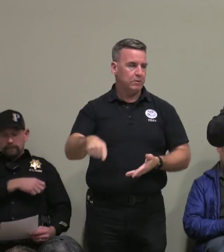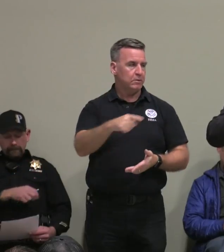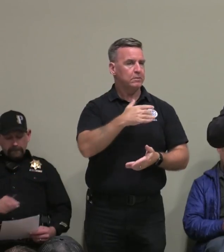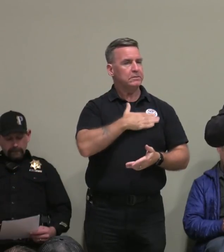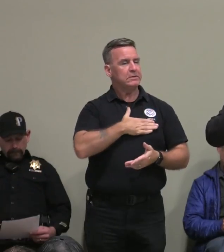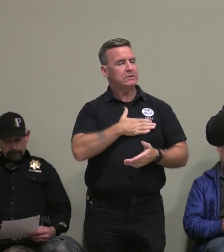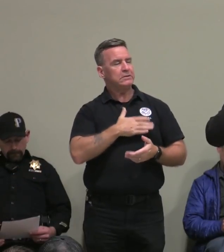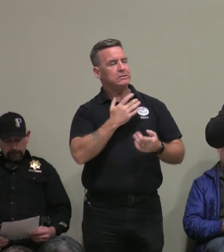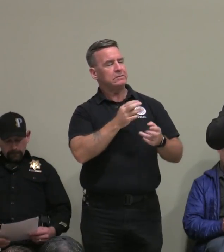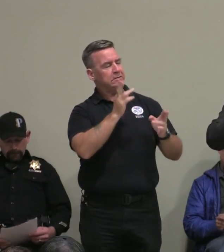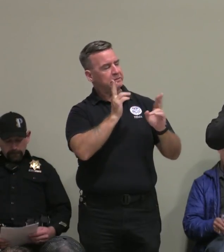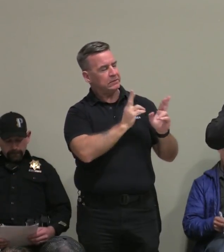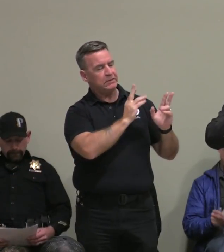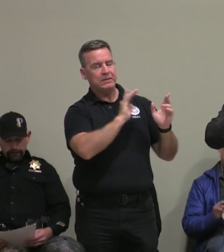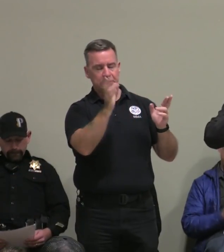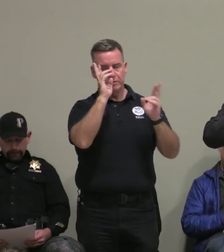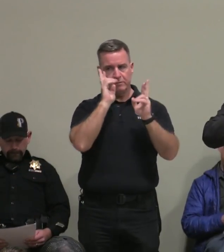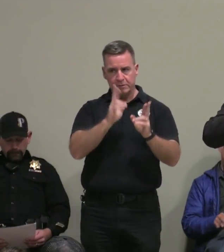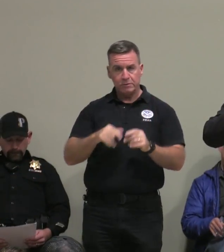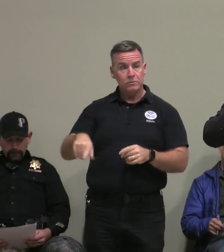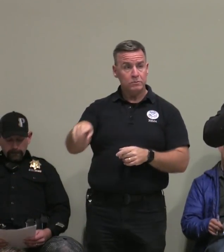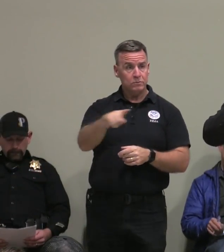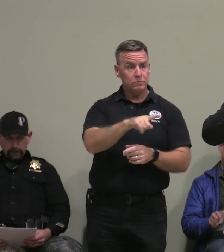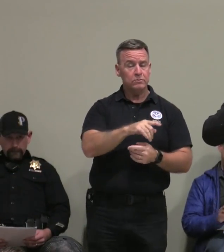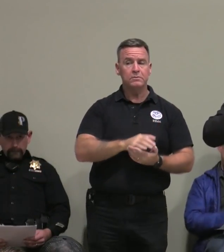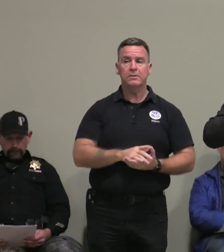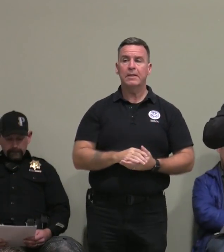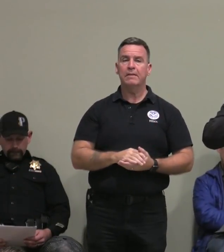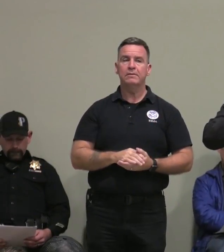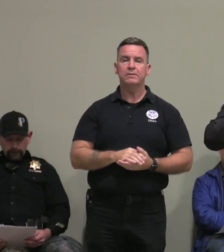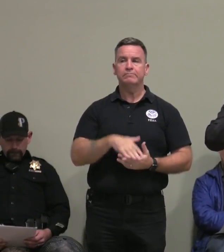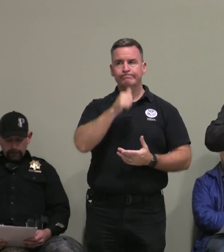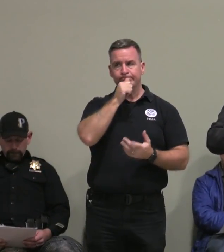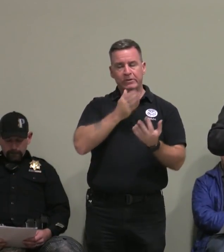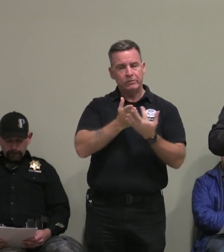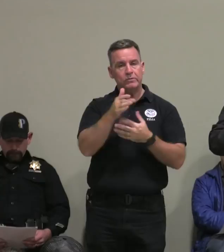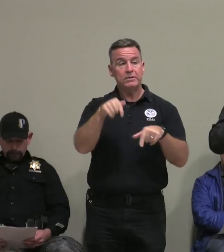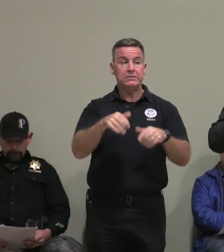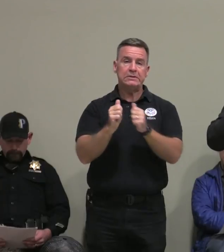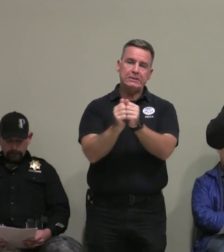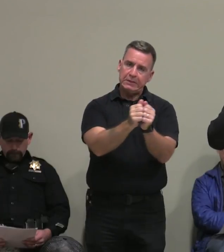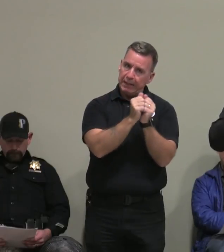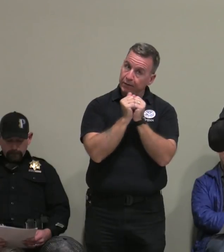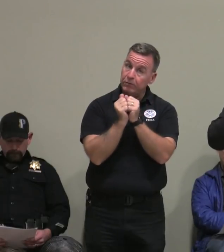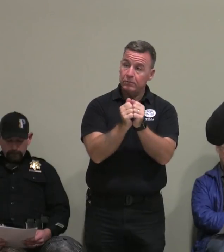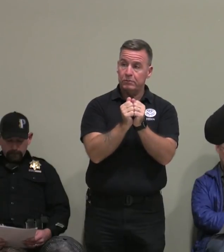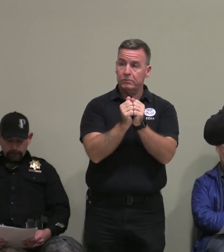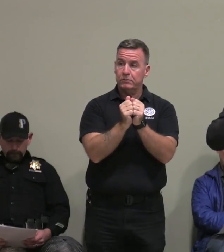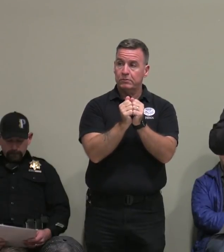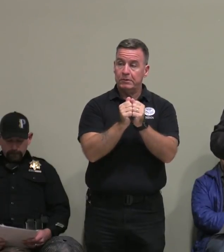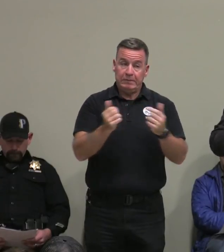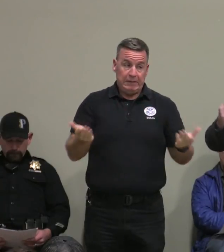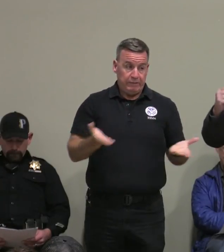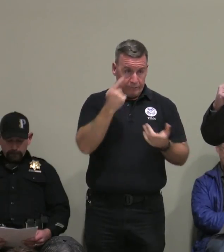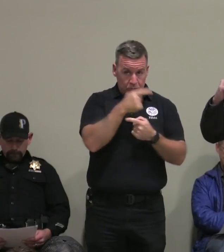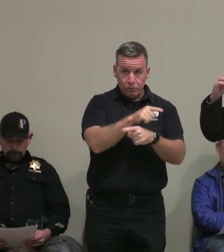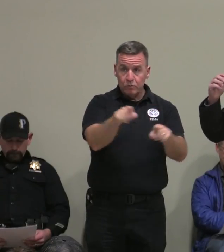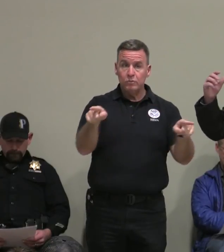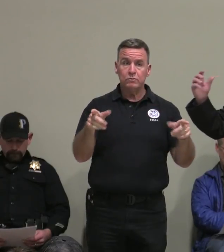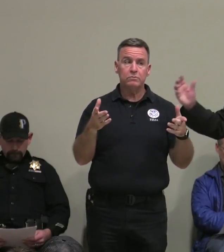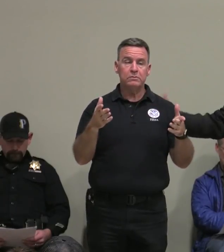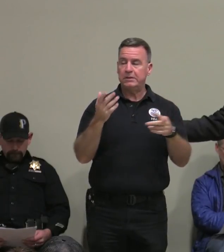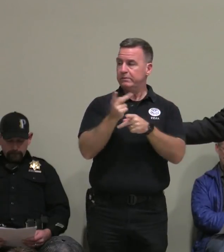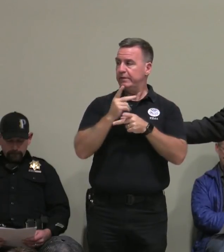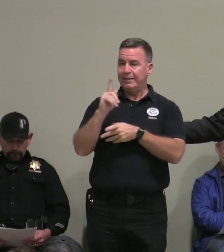considerate to them as they're going to be to you. And we'll get through this together. I'm here for you. And